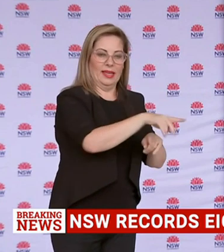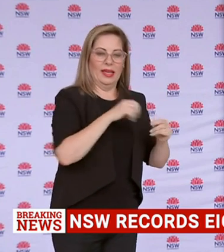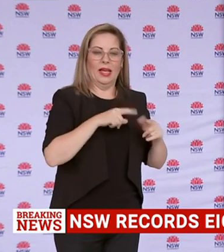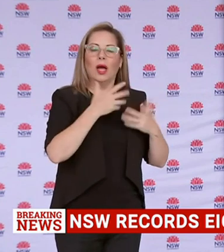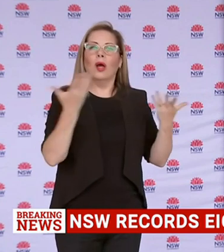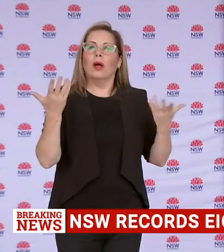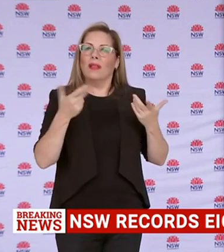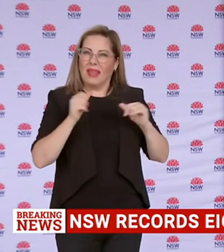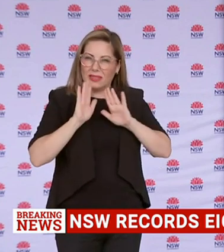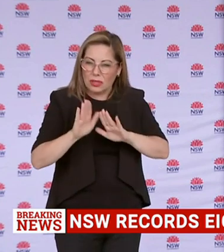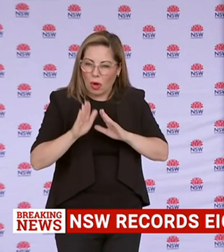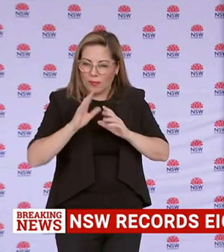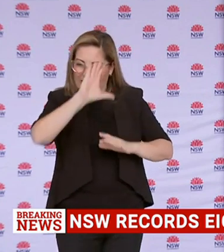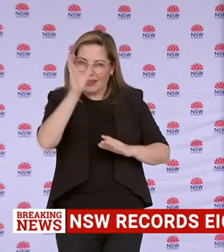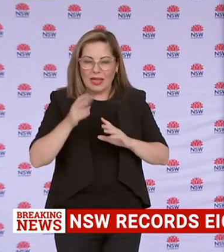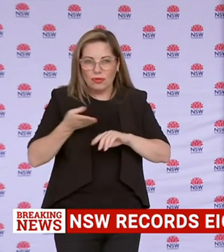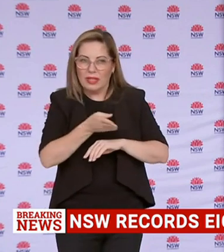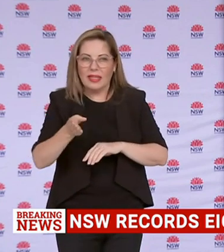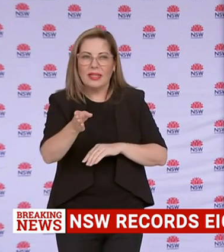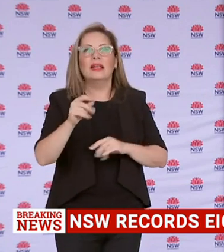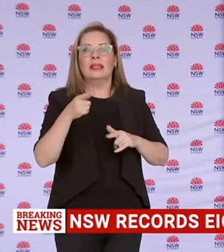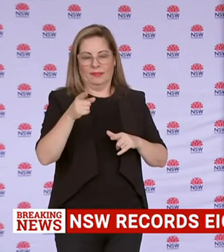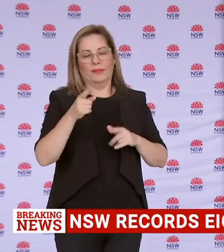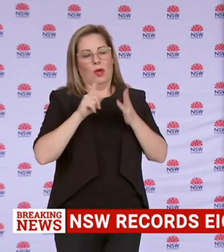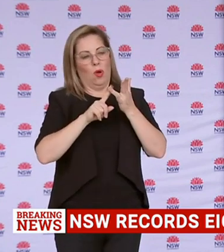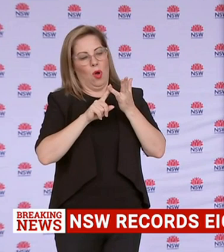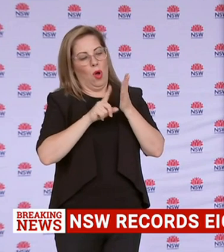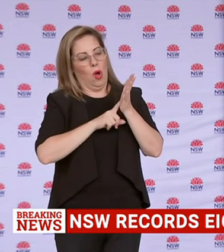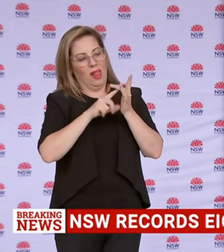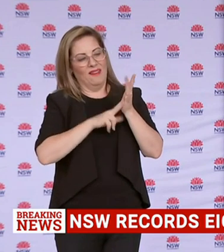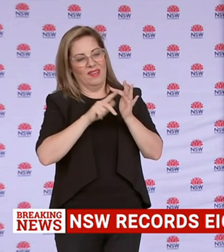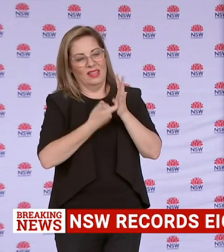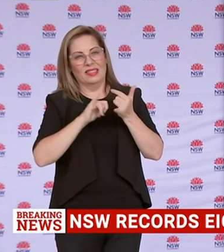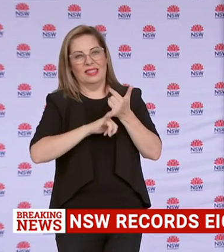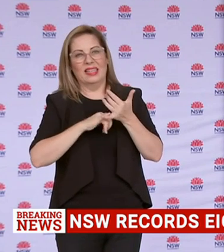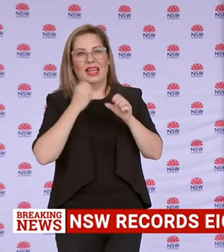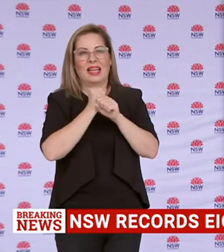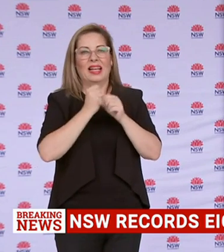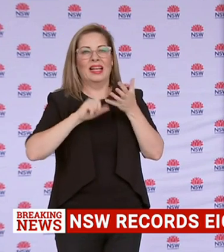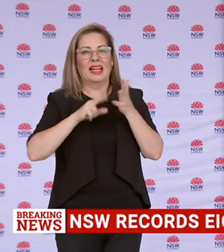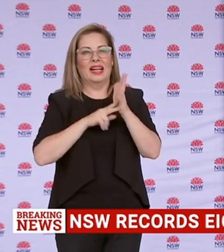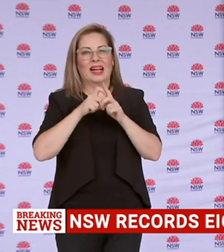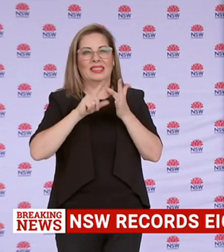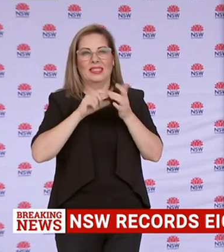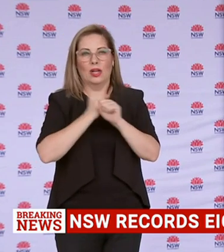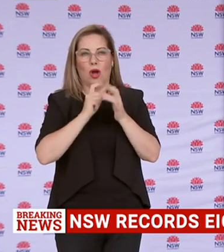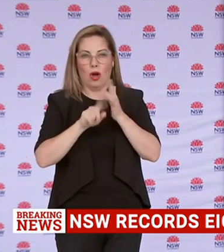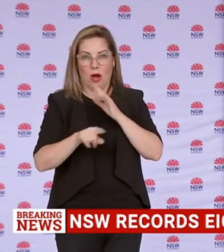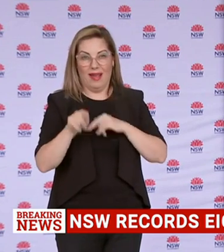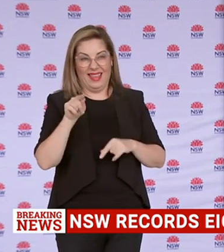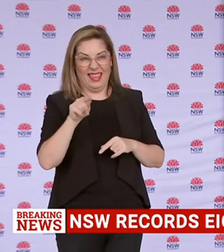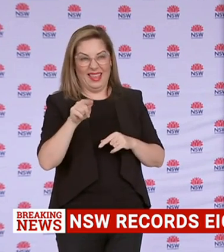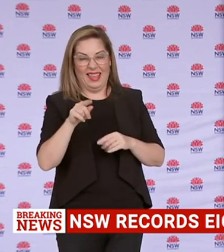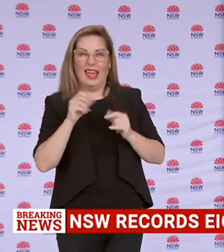Gundagai mid to late afternoon on Wednesday the 18th of December. So advice will be going out to